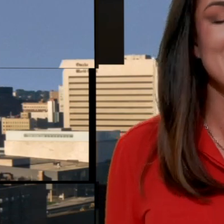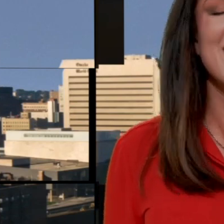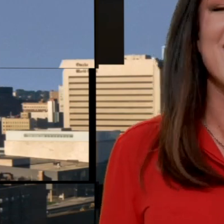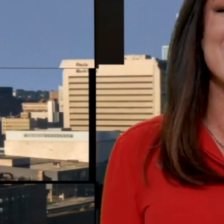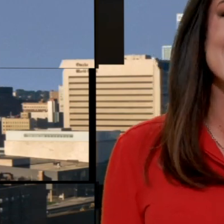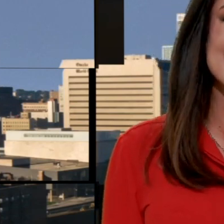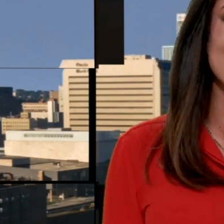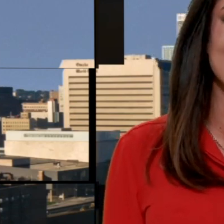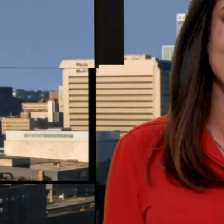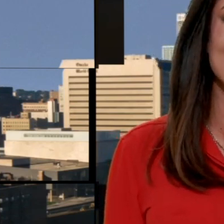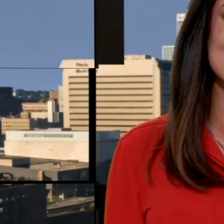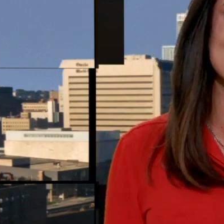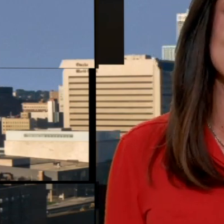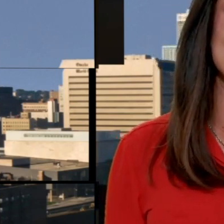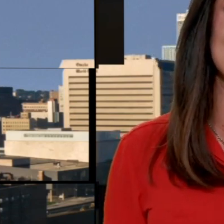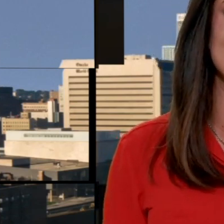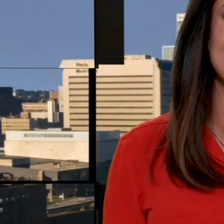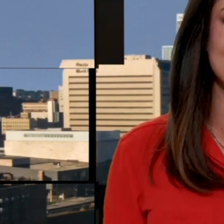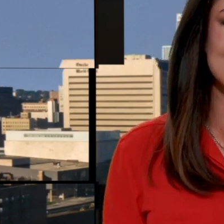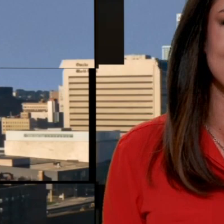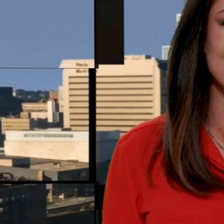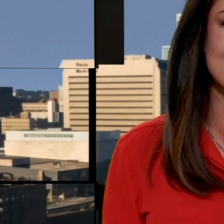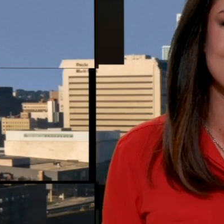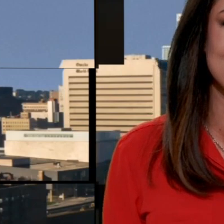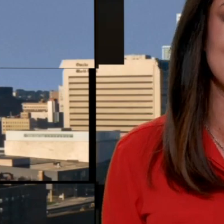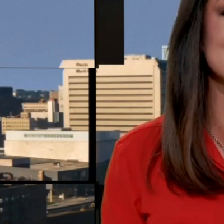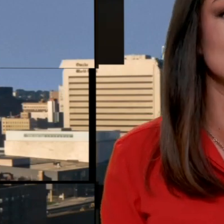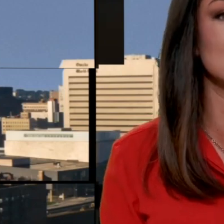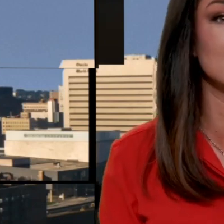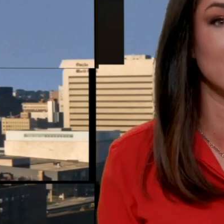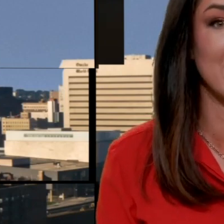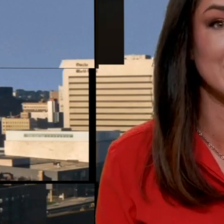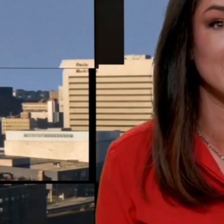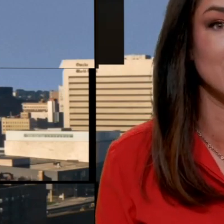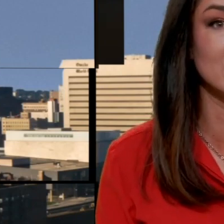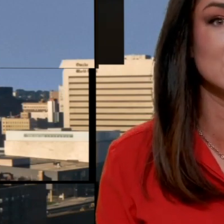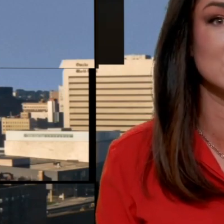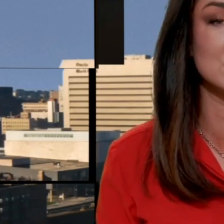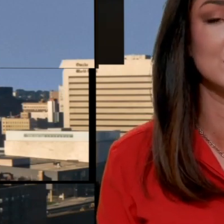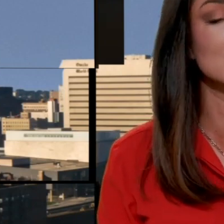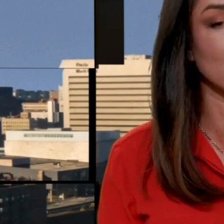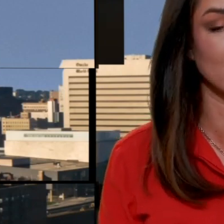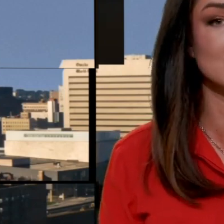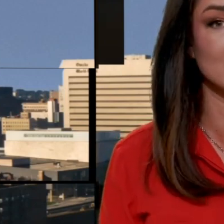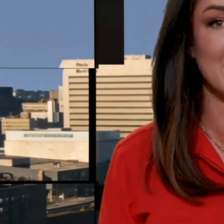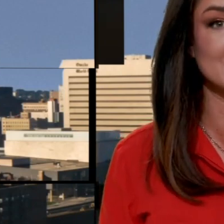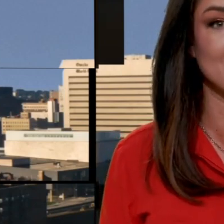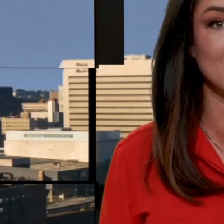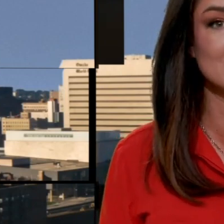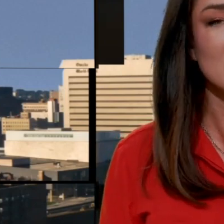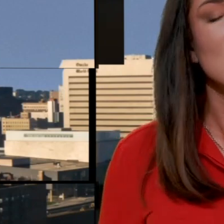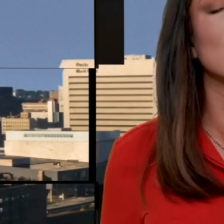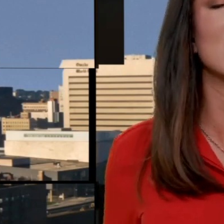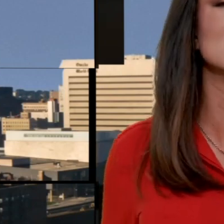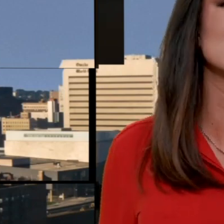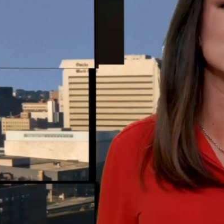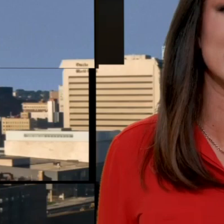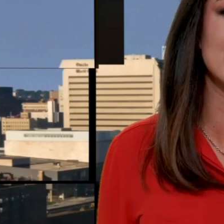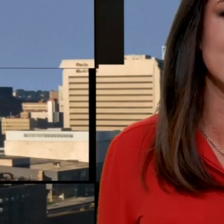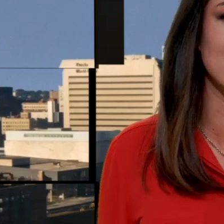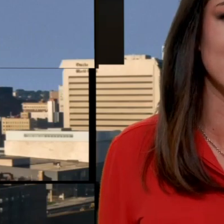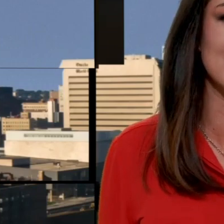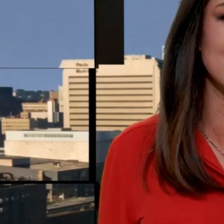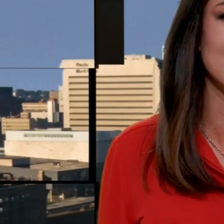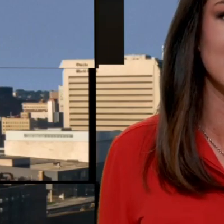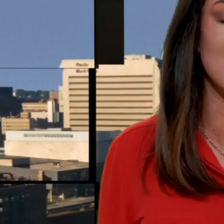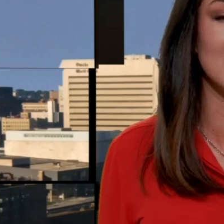home. This year, we're doing something a little different. In addition to providing the books to students through Scholastic Books, we're also